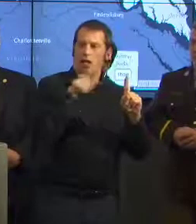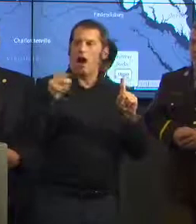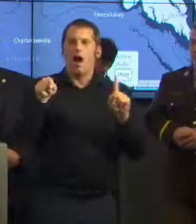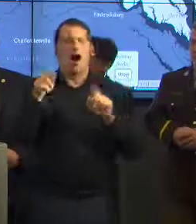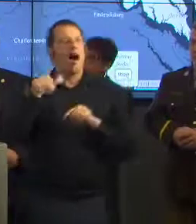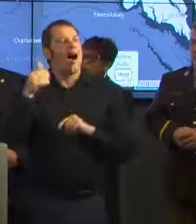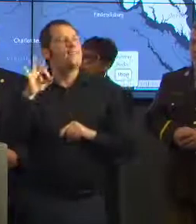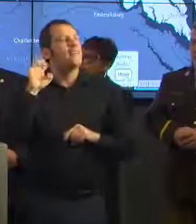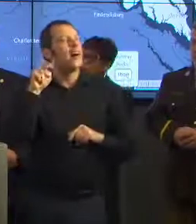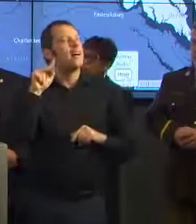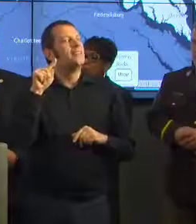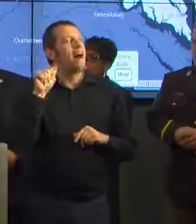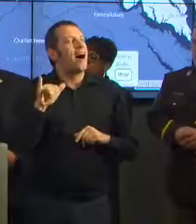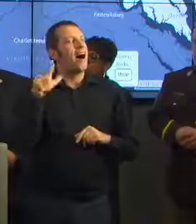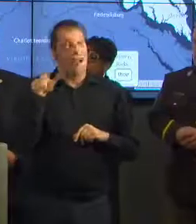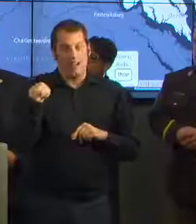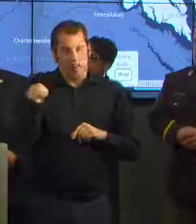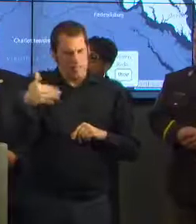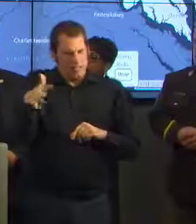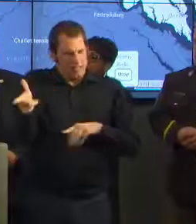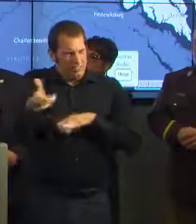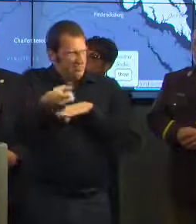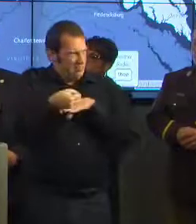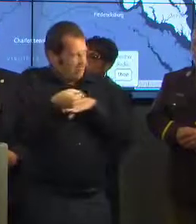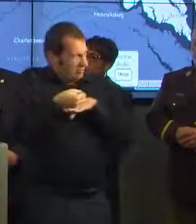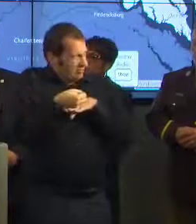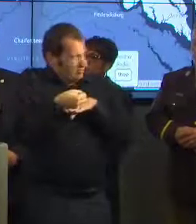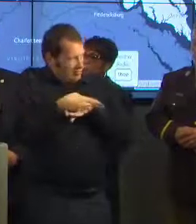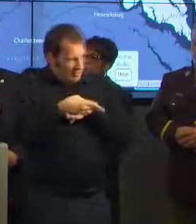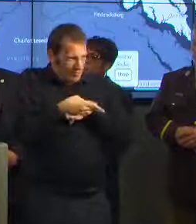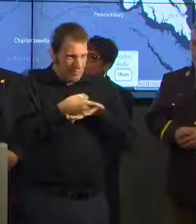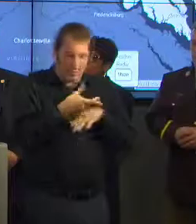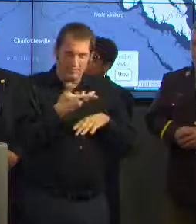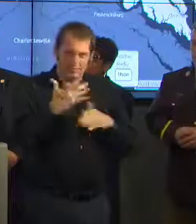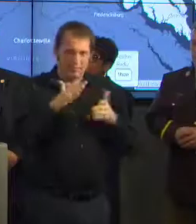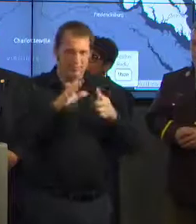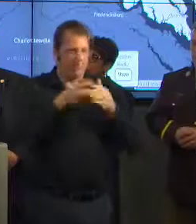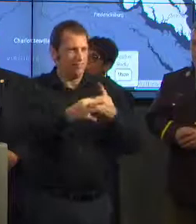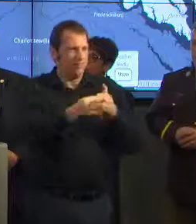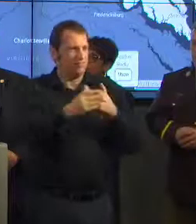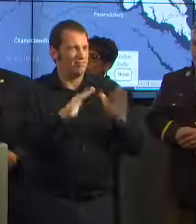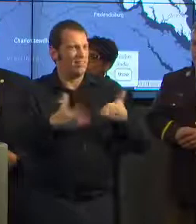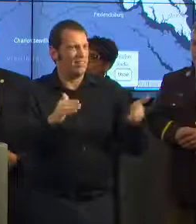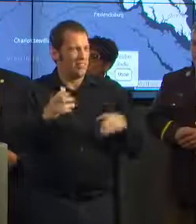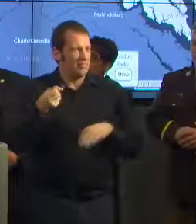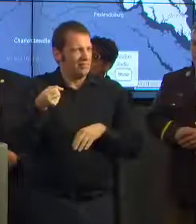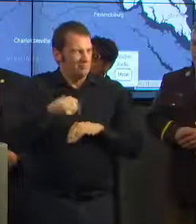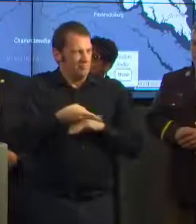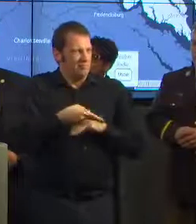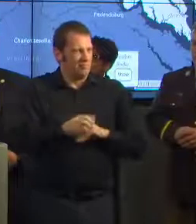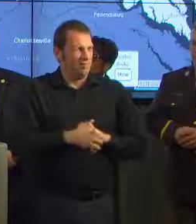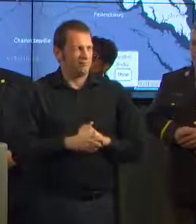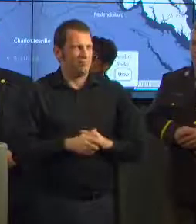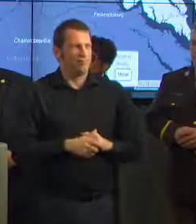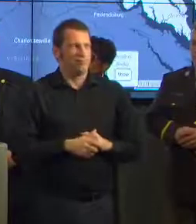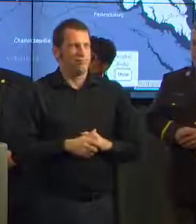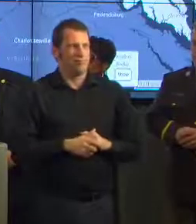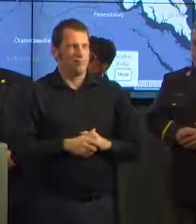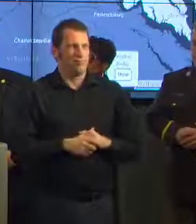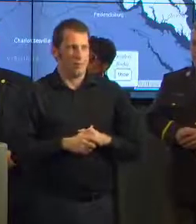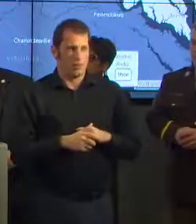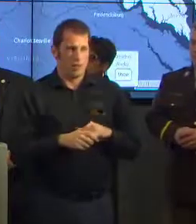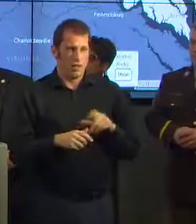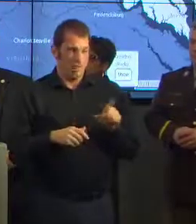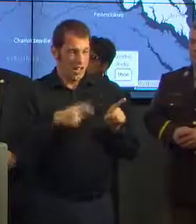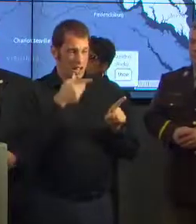deadly. Heroin use has tripled nationwide in the past 12 months. There are